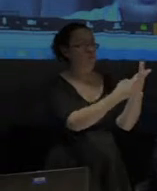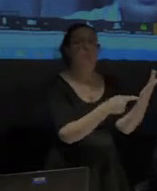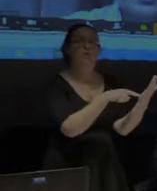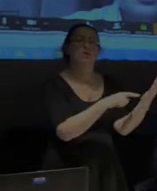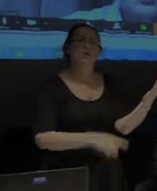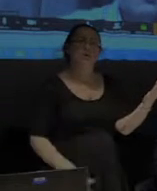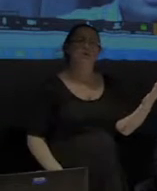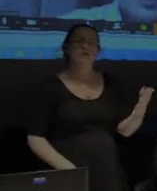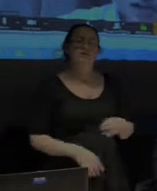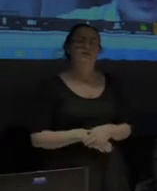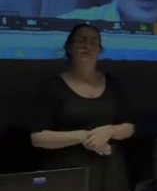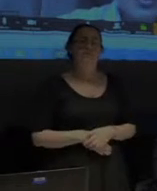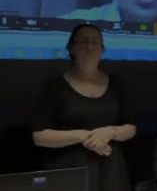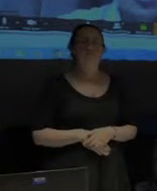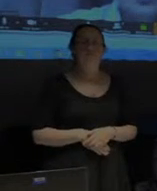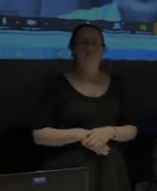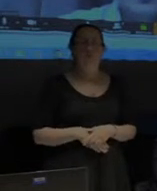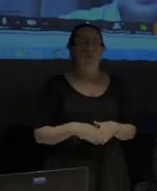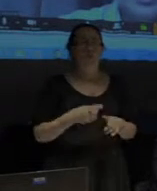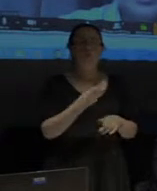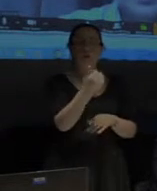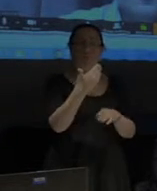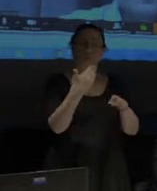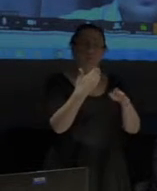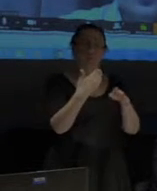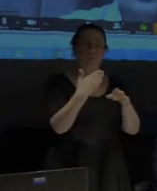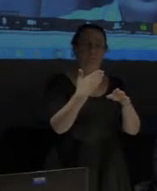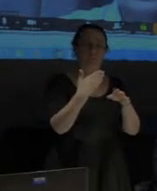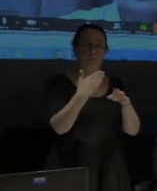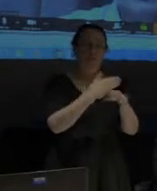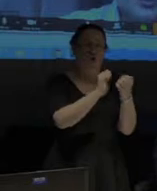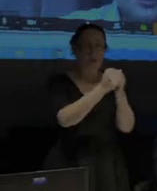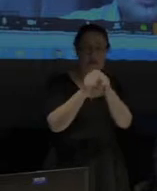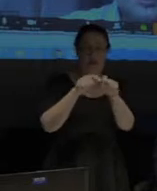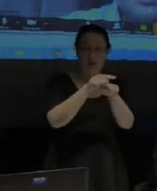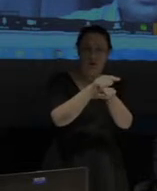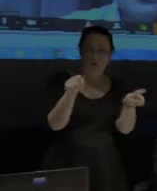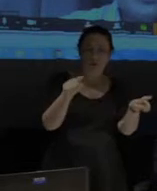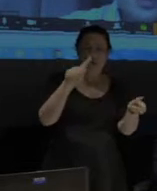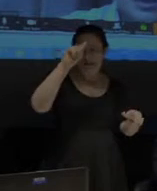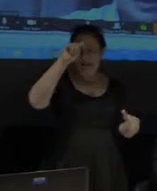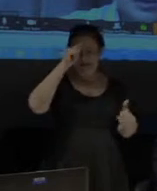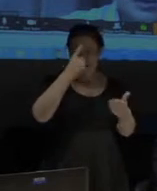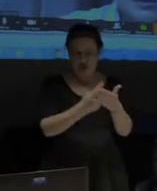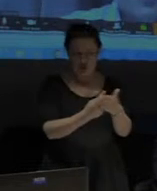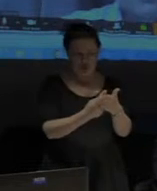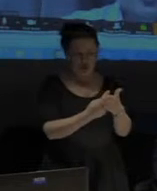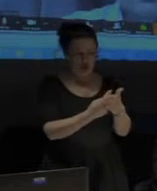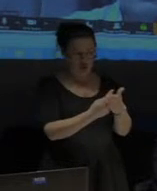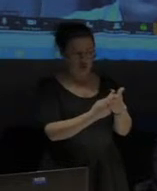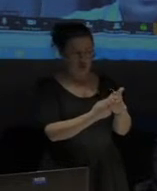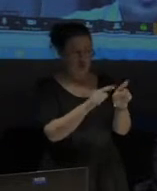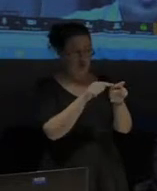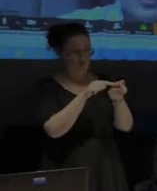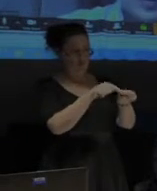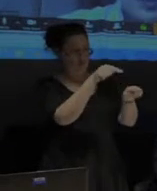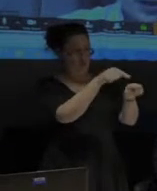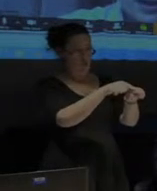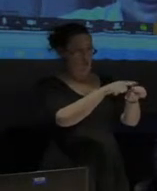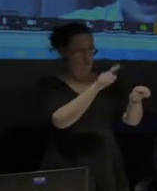decisions some of our colleagues were making were completely detached from what